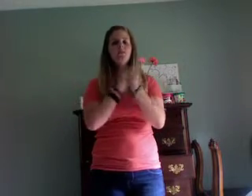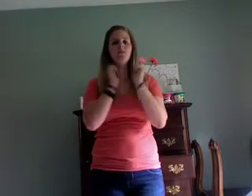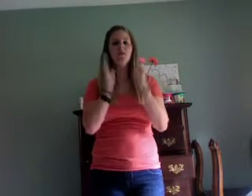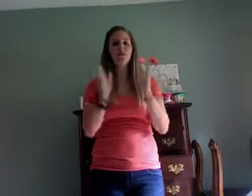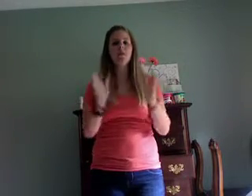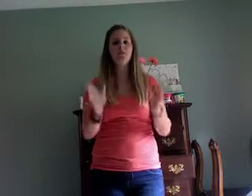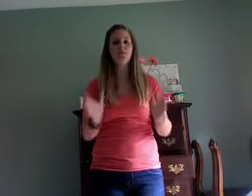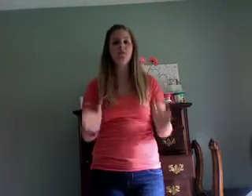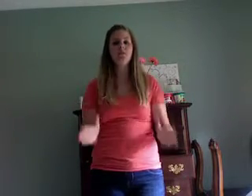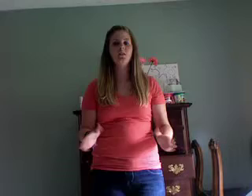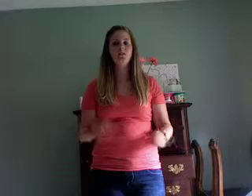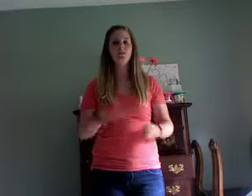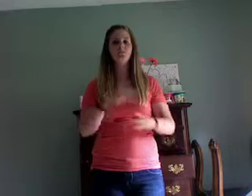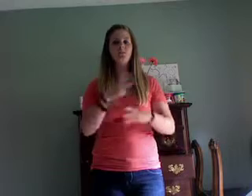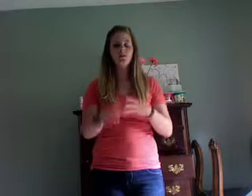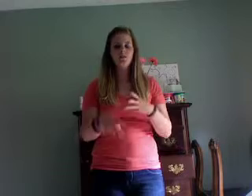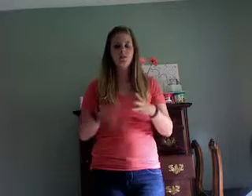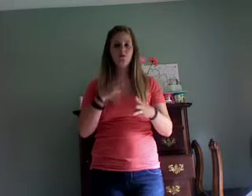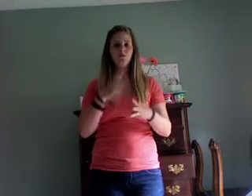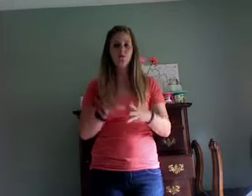Savior of the world.